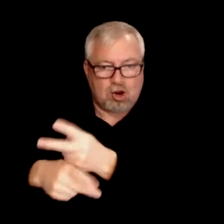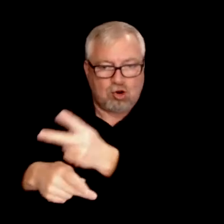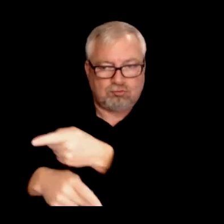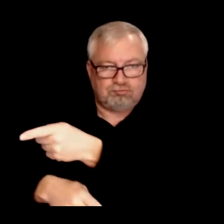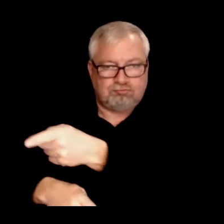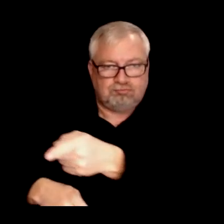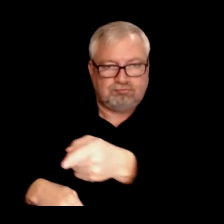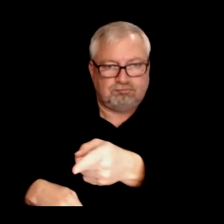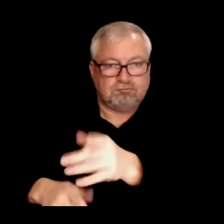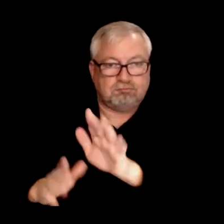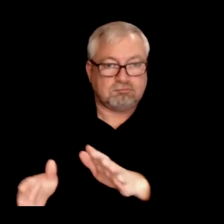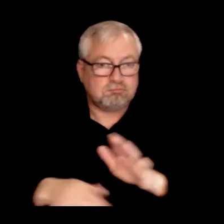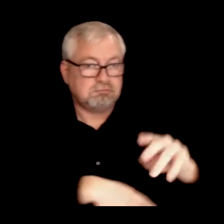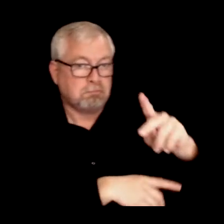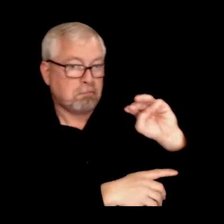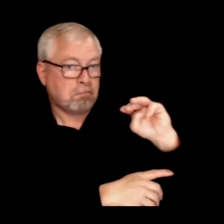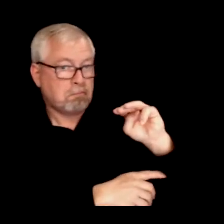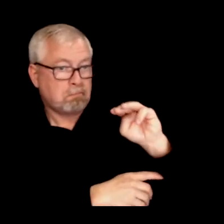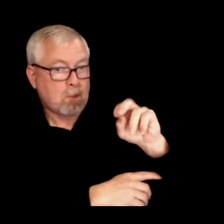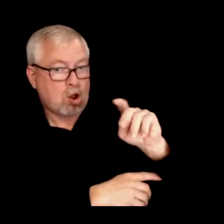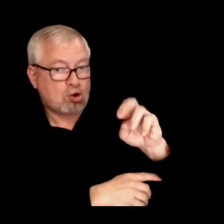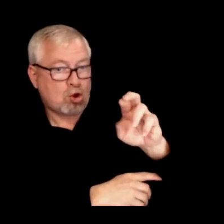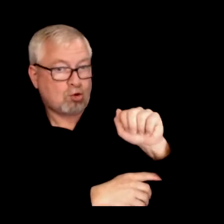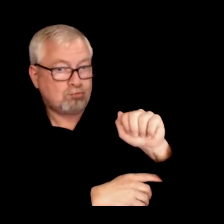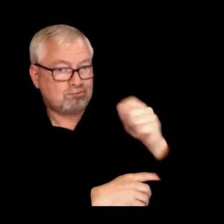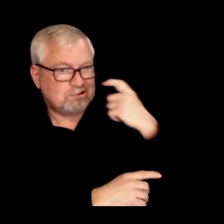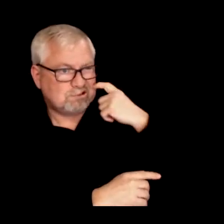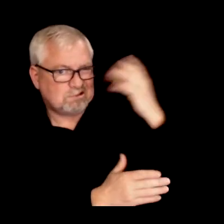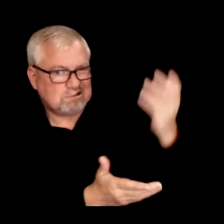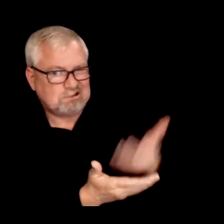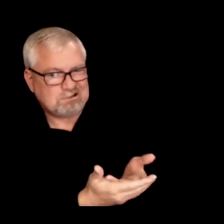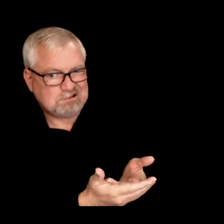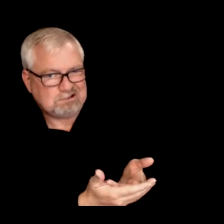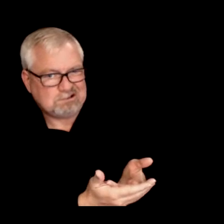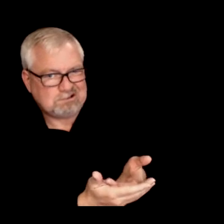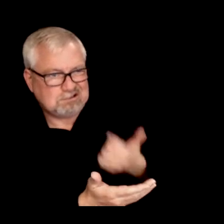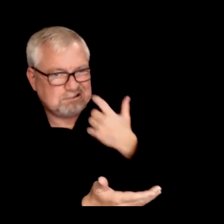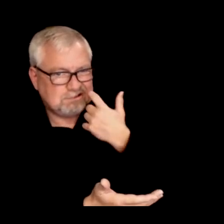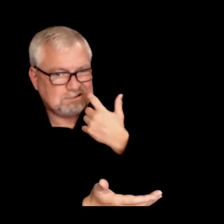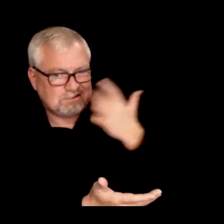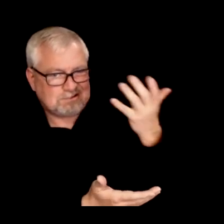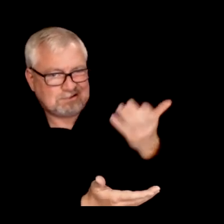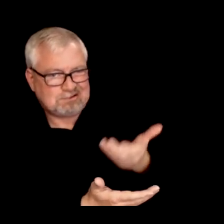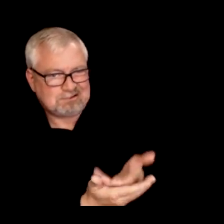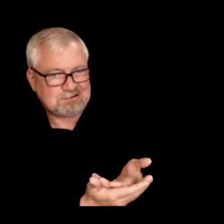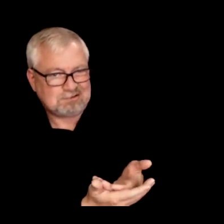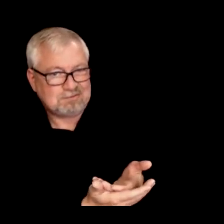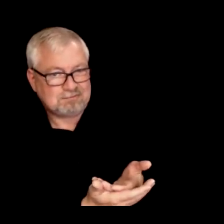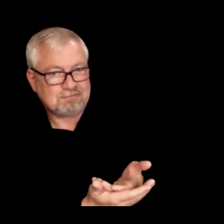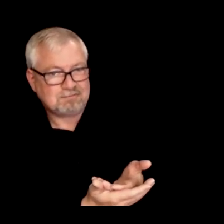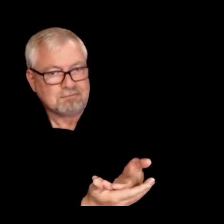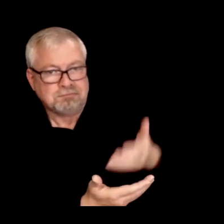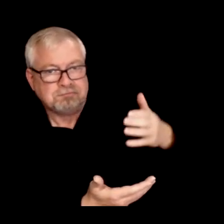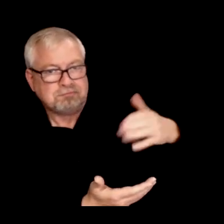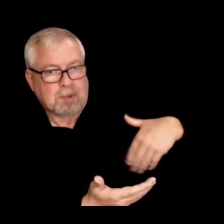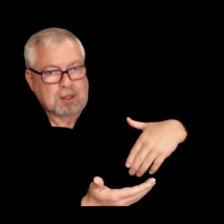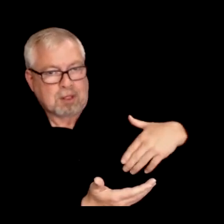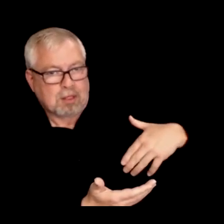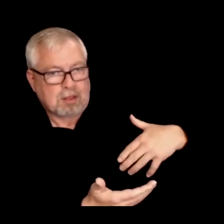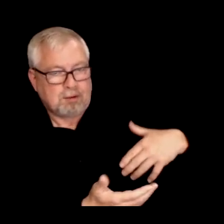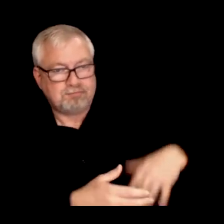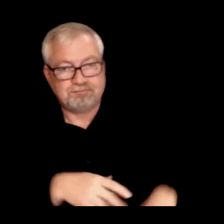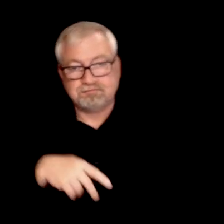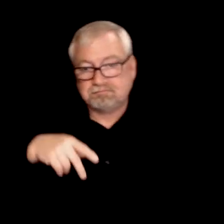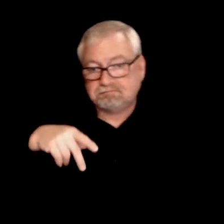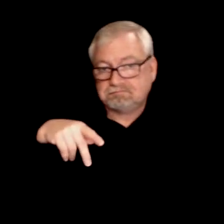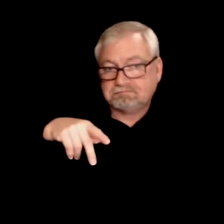11,500 some healthcare workers that I mentioned, that was really in acute care. That was not focused in long-term care at this point. That will